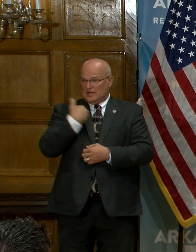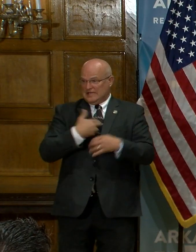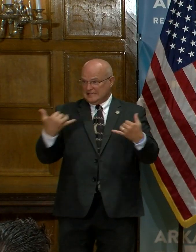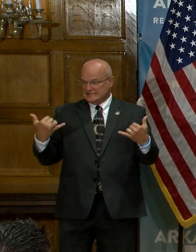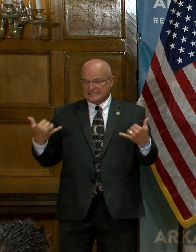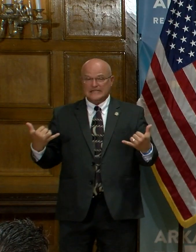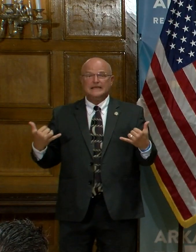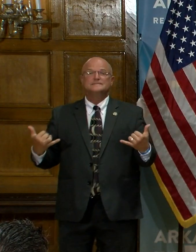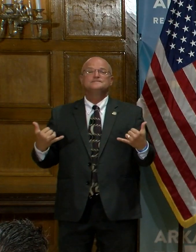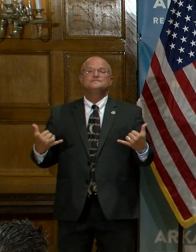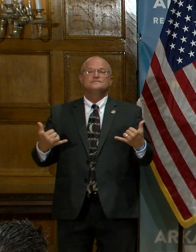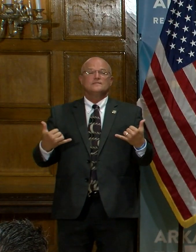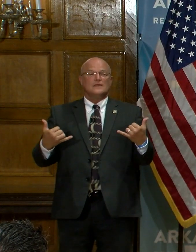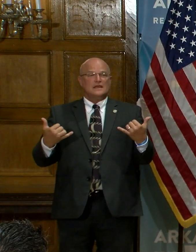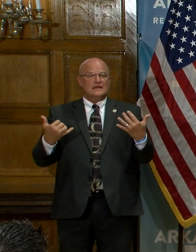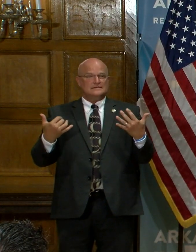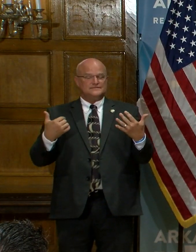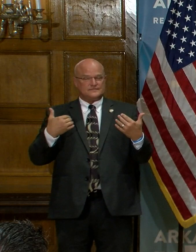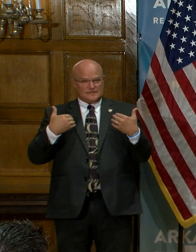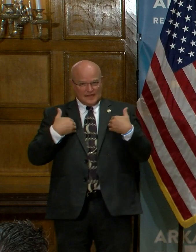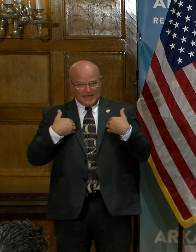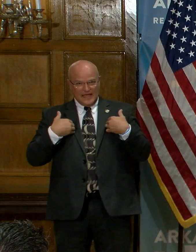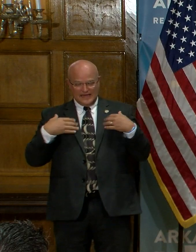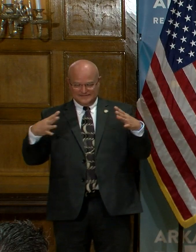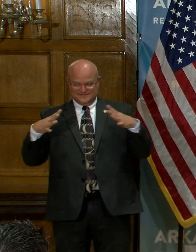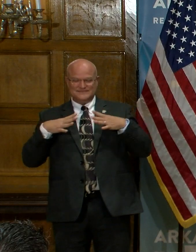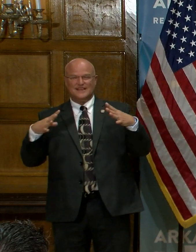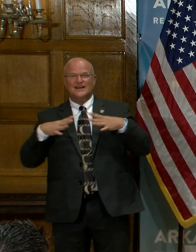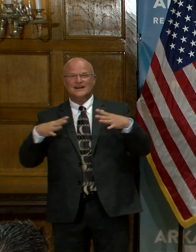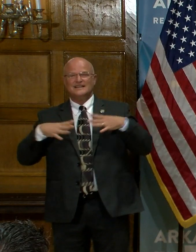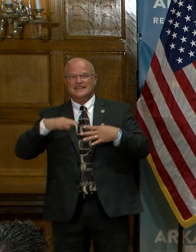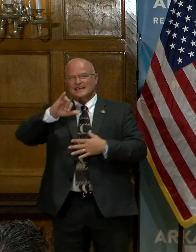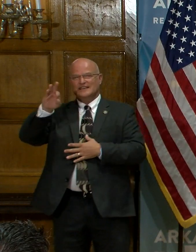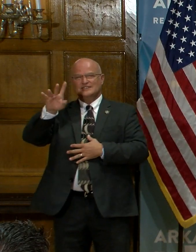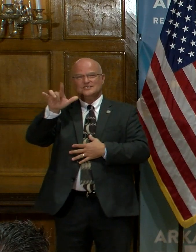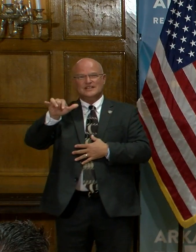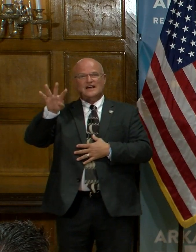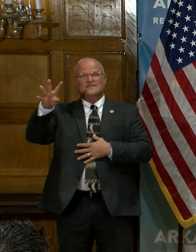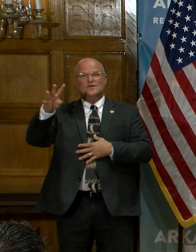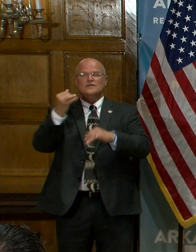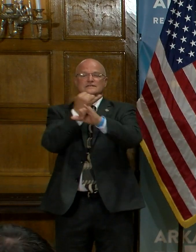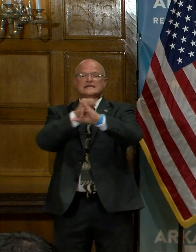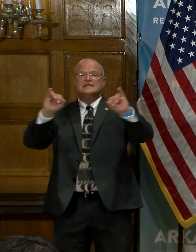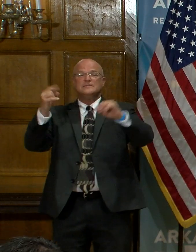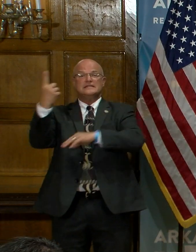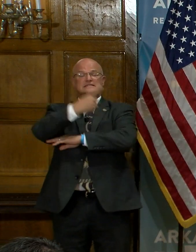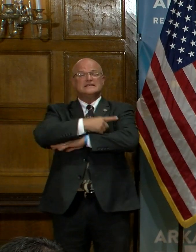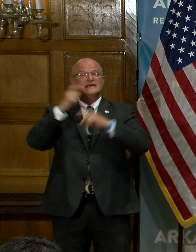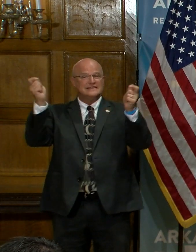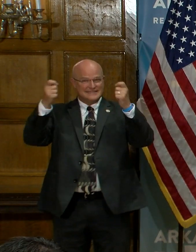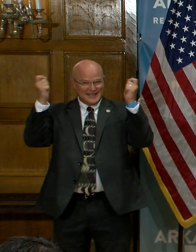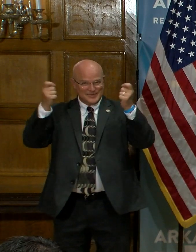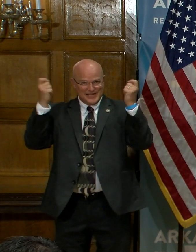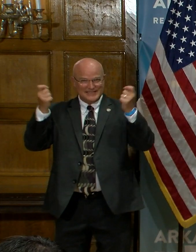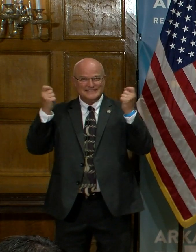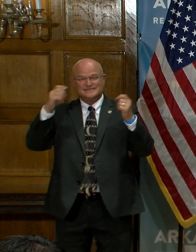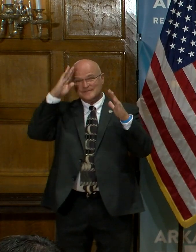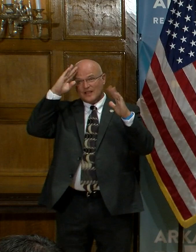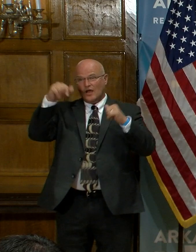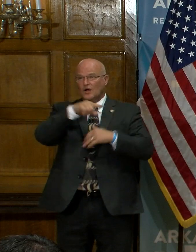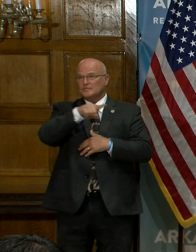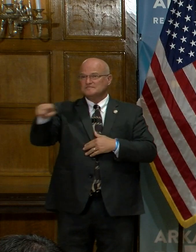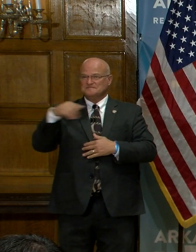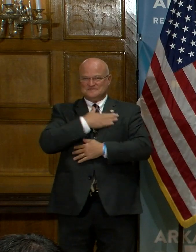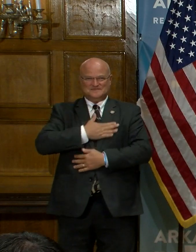us today after a holiday 4th of July Independence Day celebration that I hope